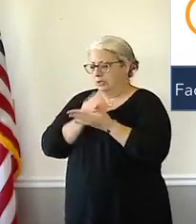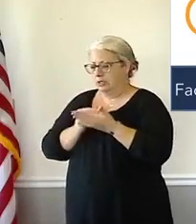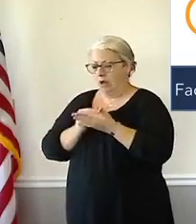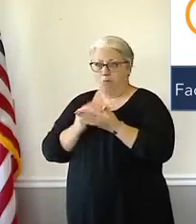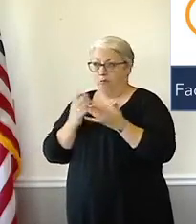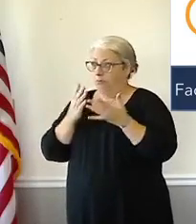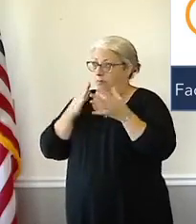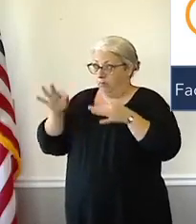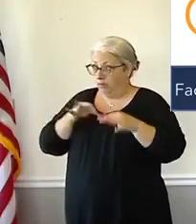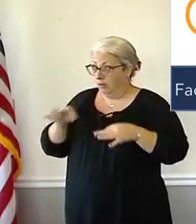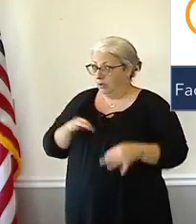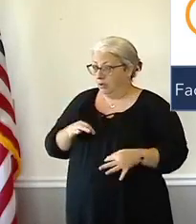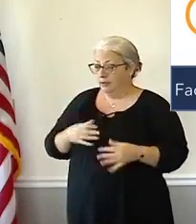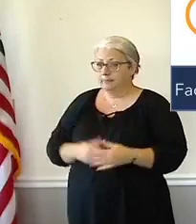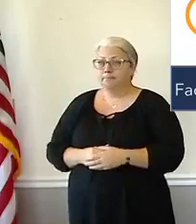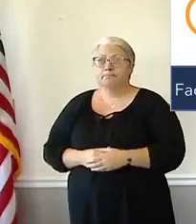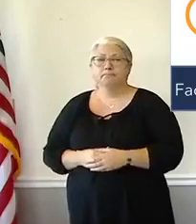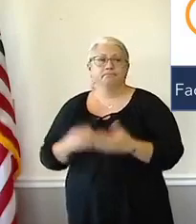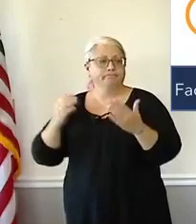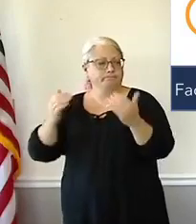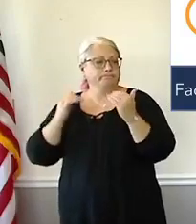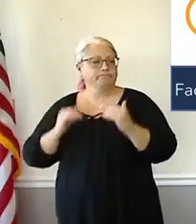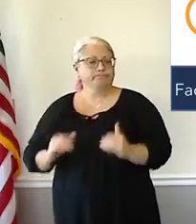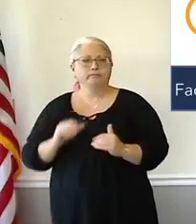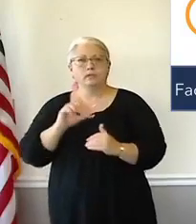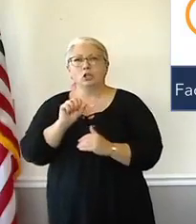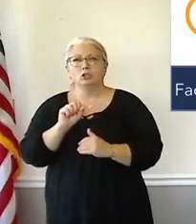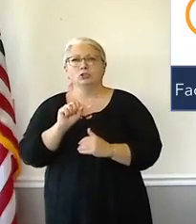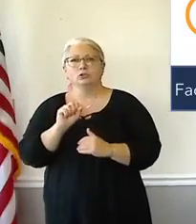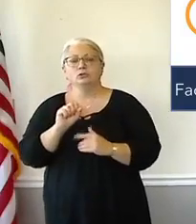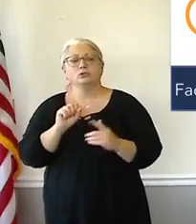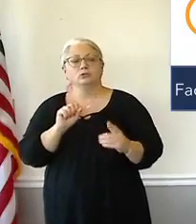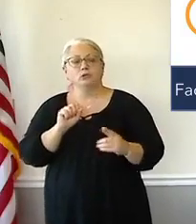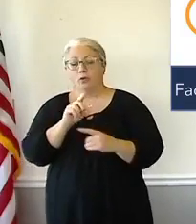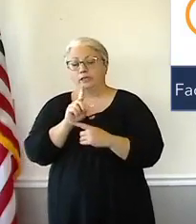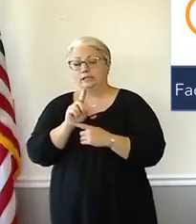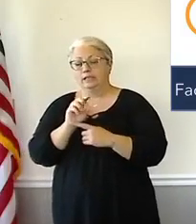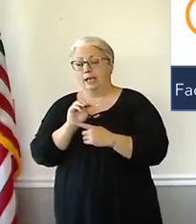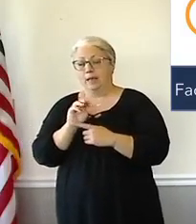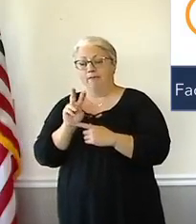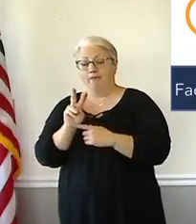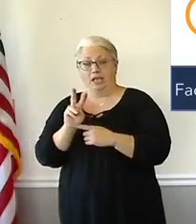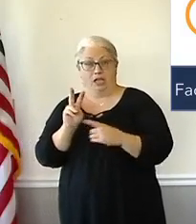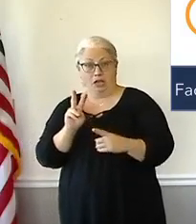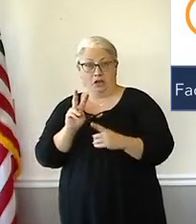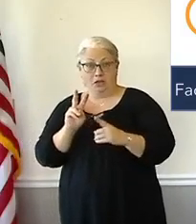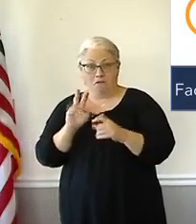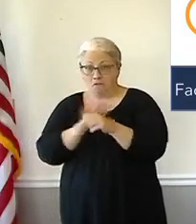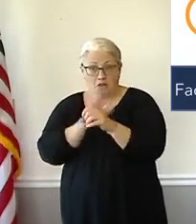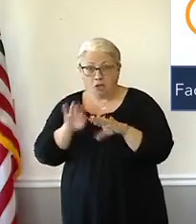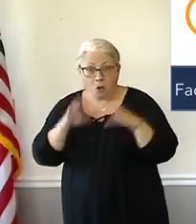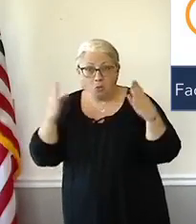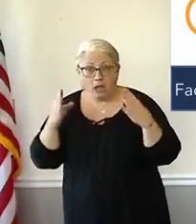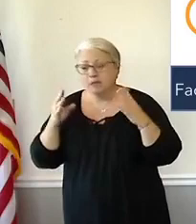Are they full open yet? They're not at, DMV is open by appointment. Wappinger and Poughkeepsie are open